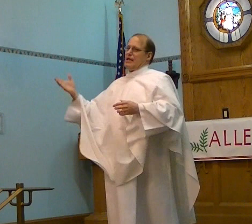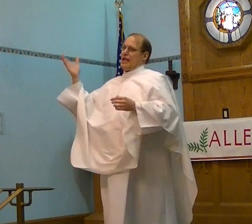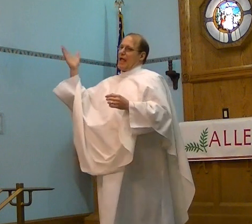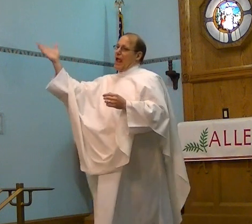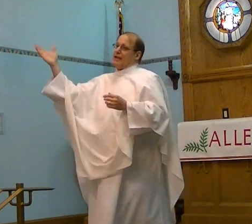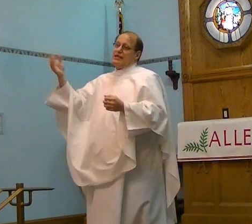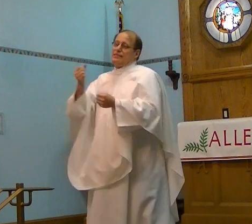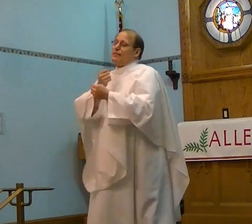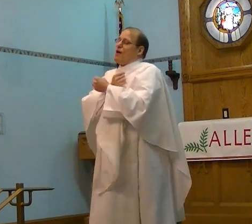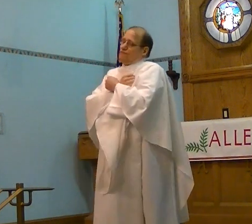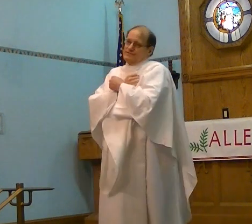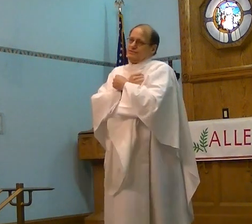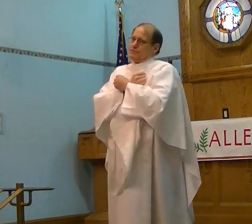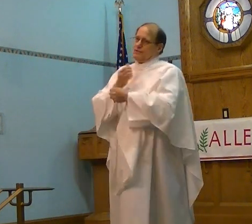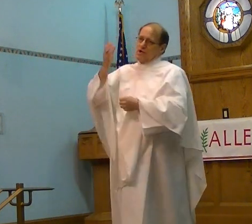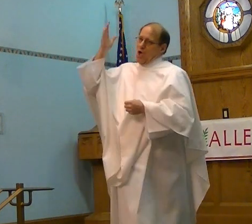And he loves God.